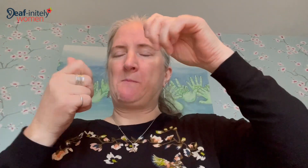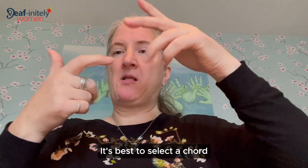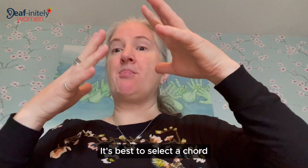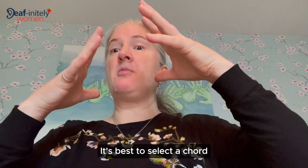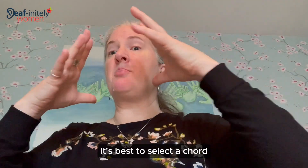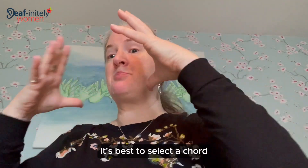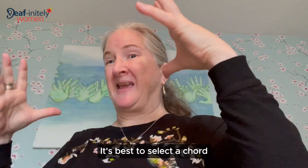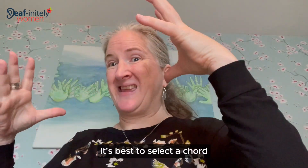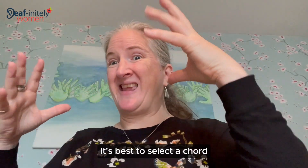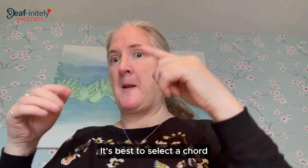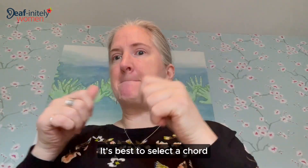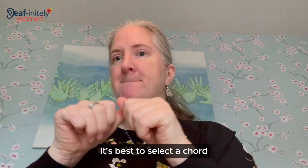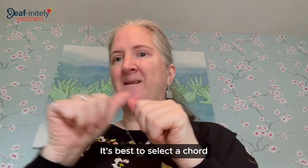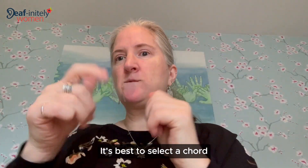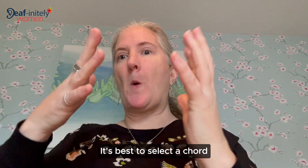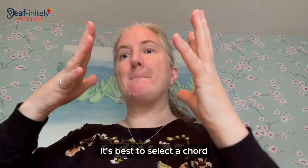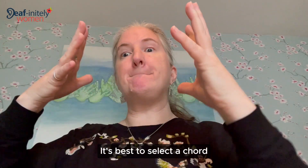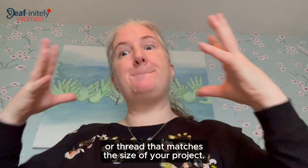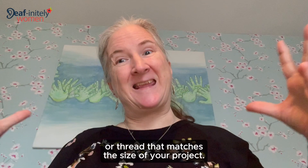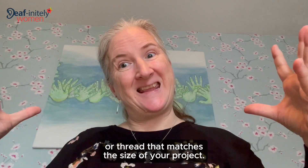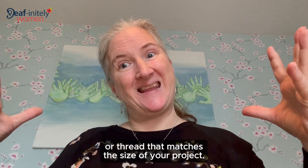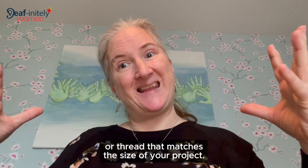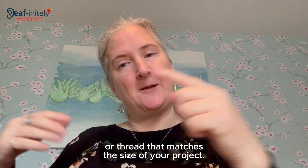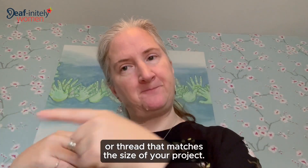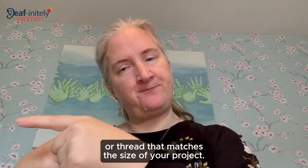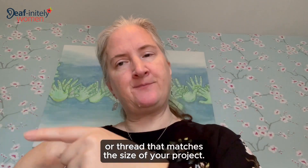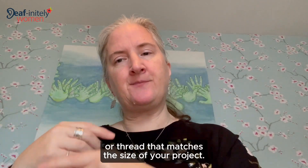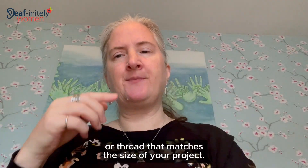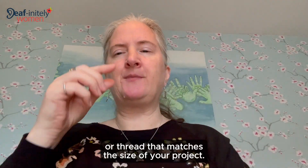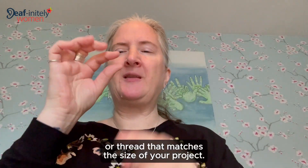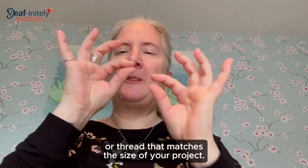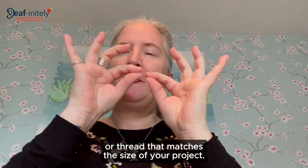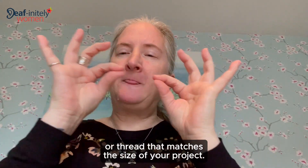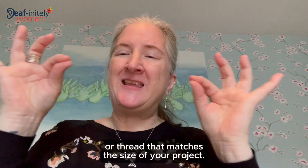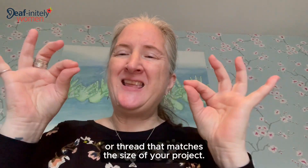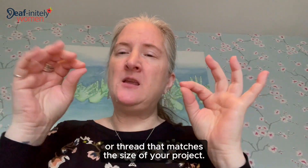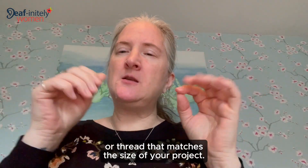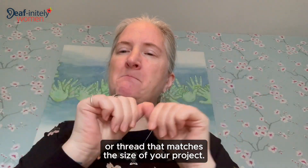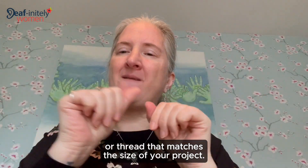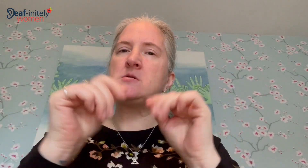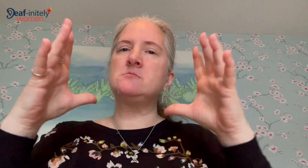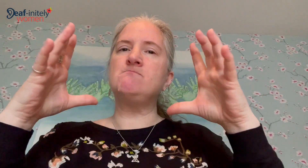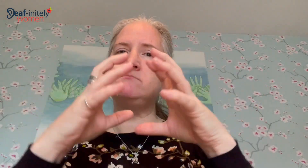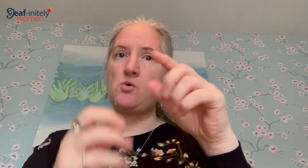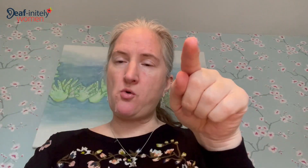It's best to select a cord or thread that matches the size of your project.